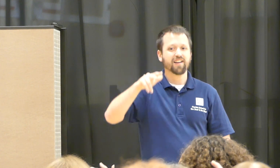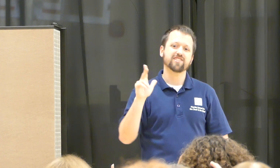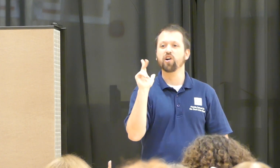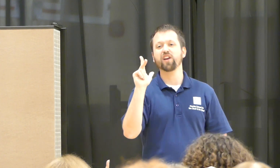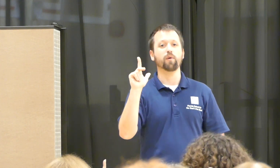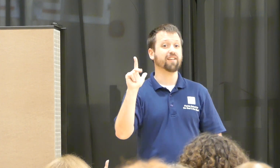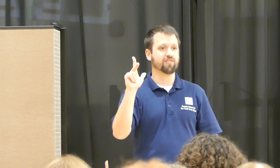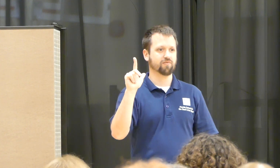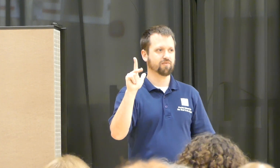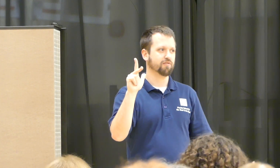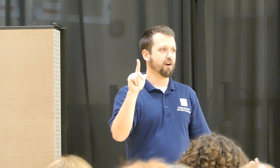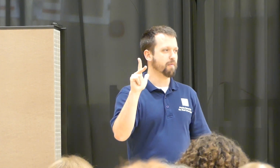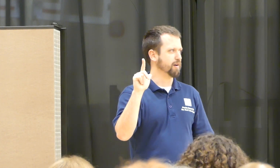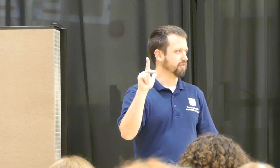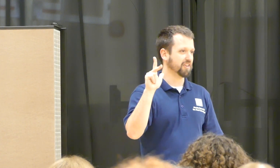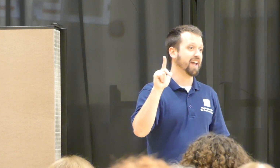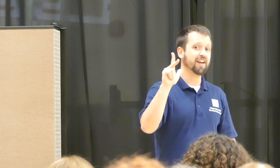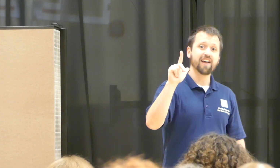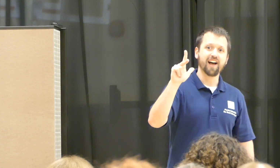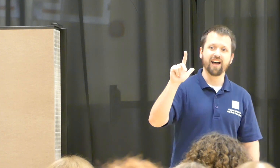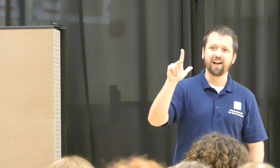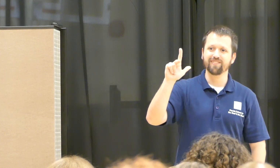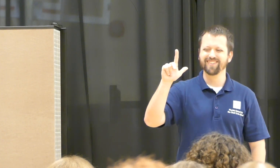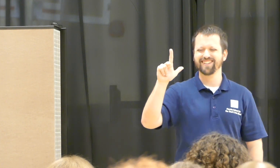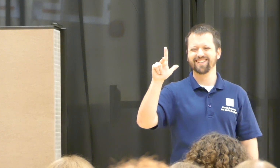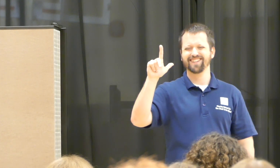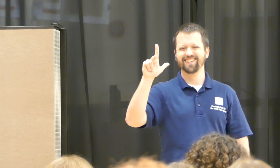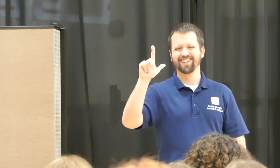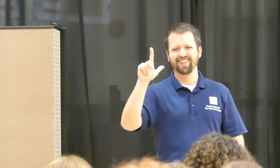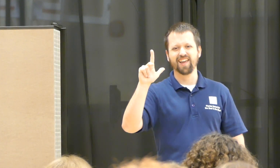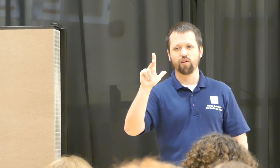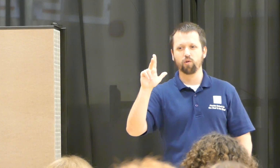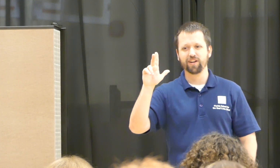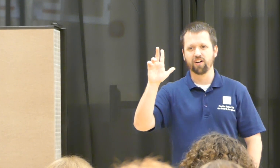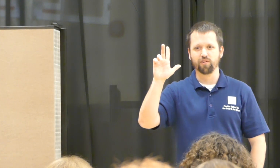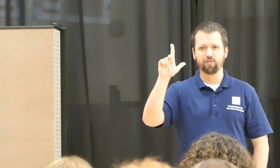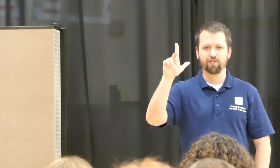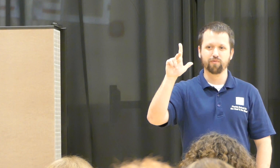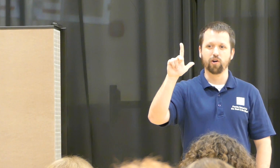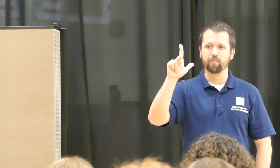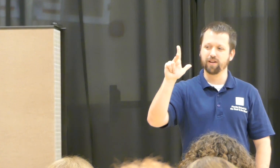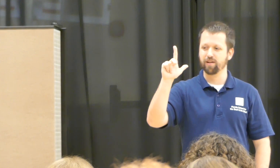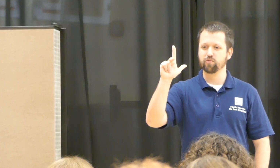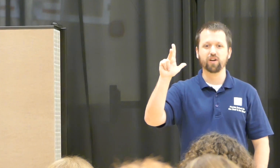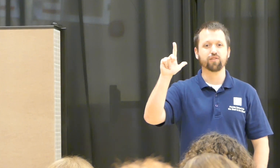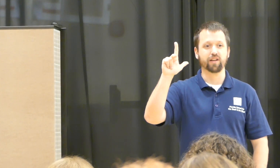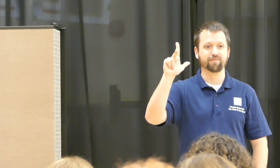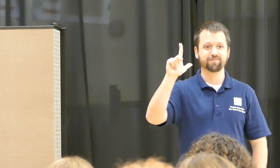So, anyways, farm animals today. They have 3 dollars. 23.